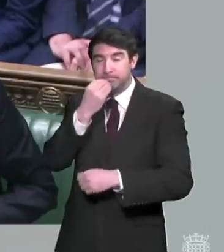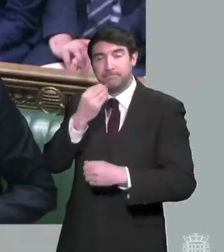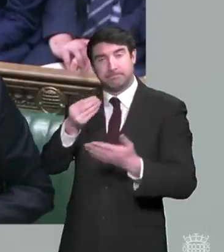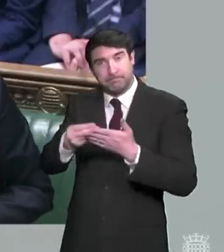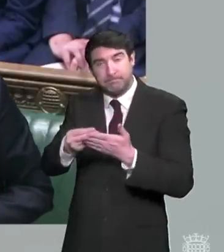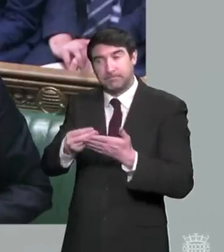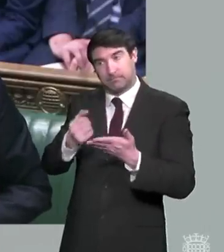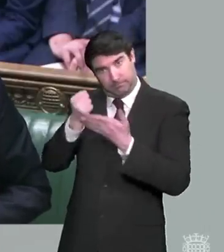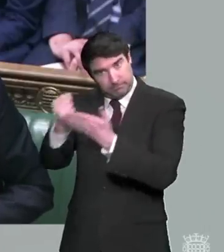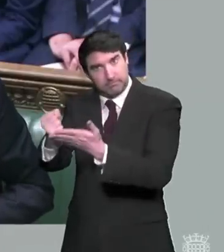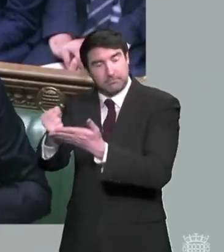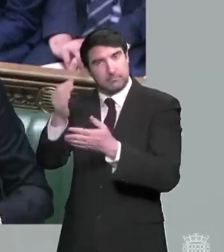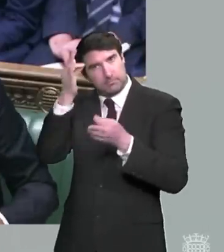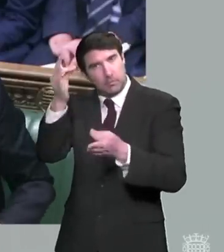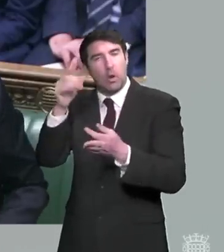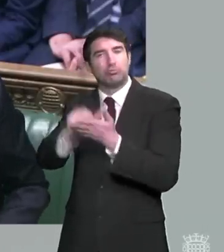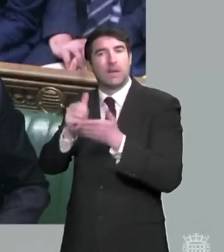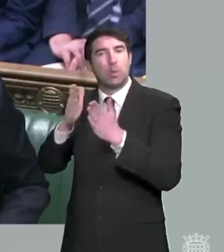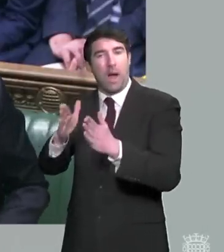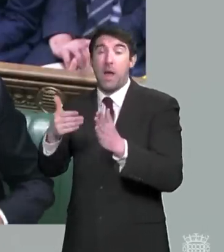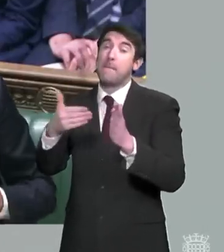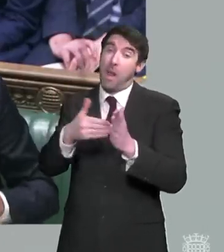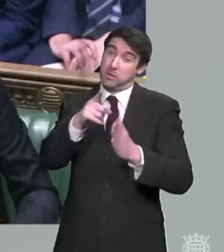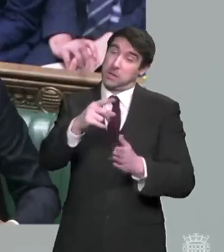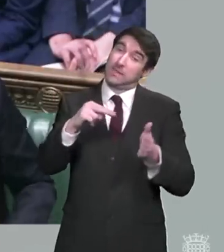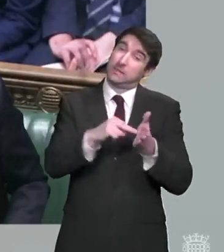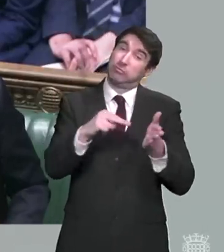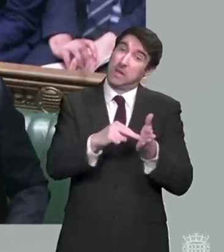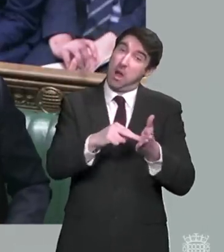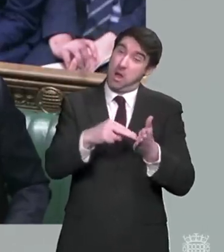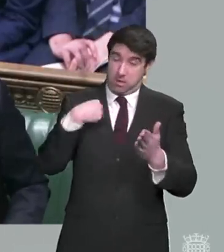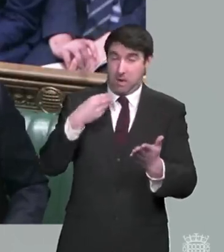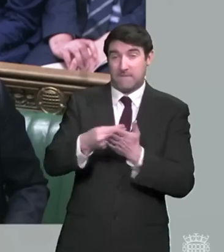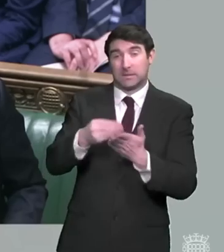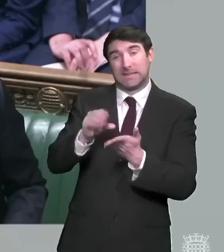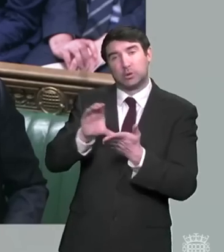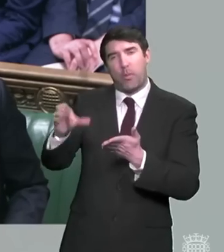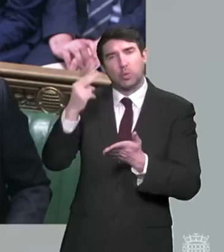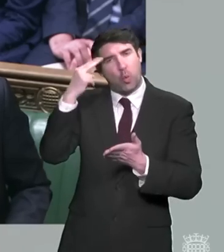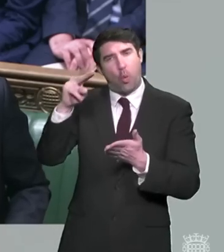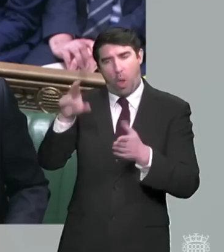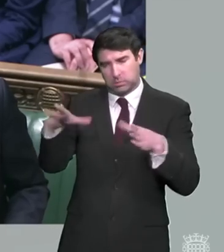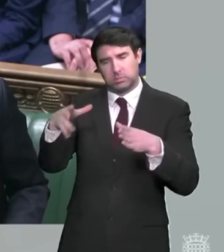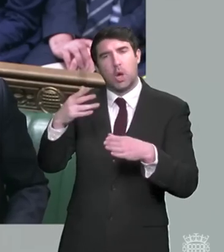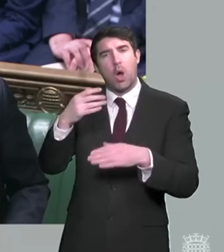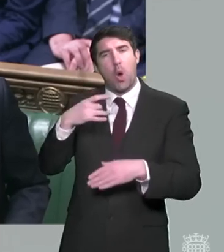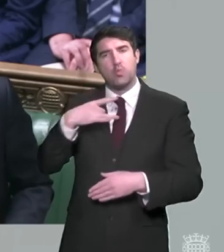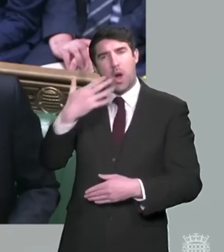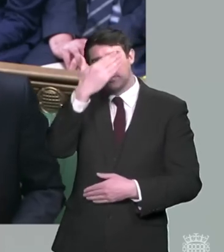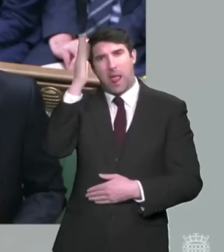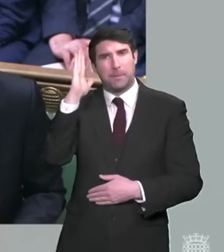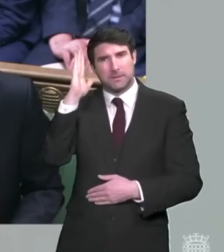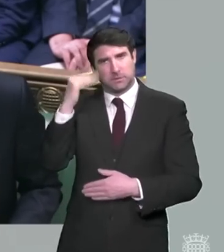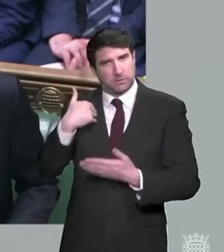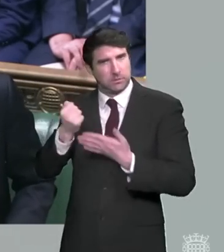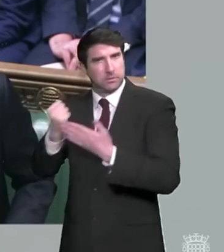Syria, where we fund the White Helmets, which are on the ground doing work. We're continuing to be in touch with everyone that we need to, and I can assure the honourable lady